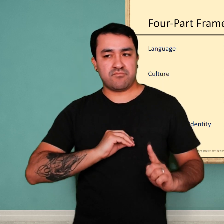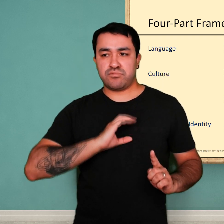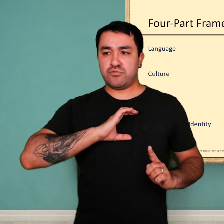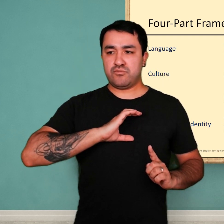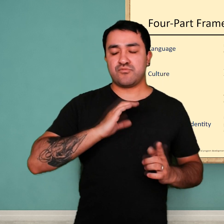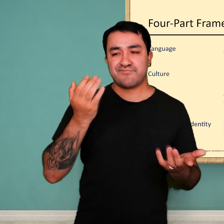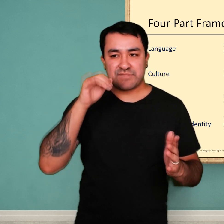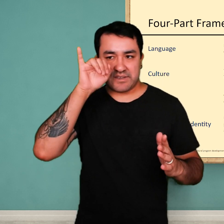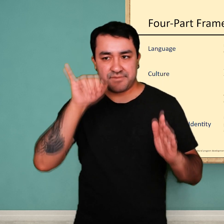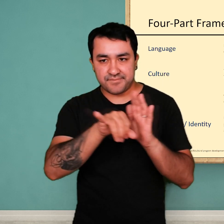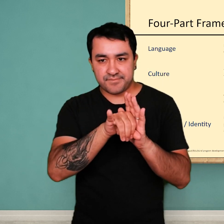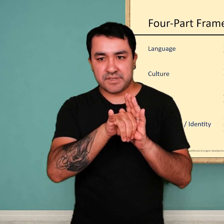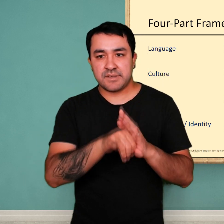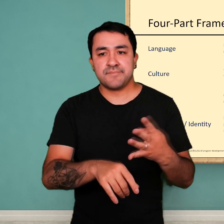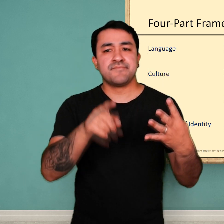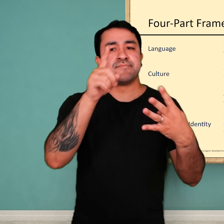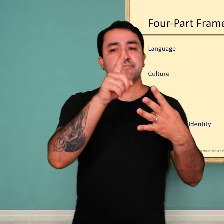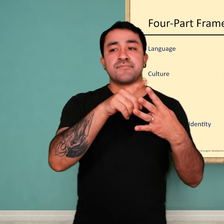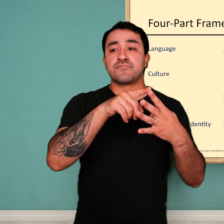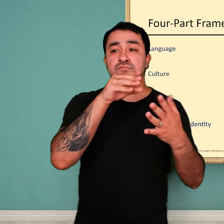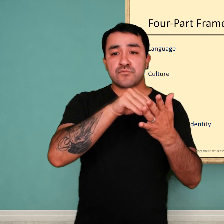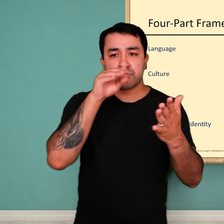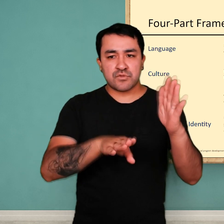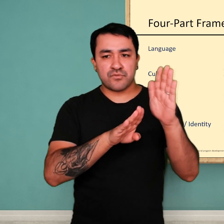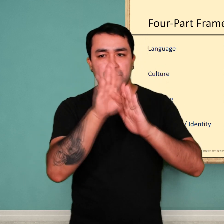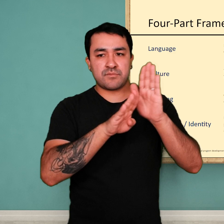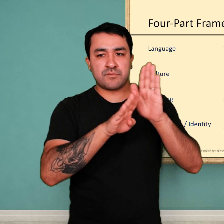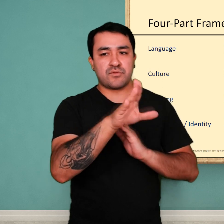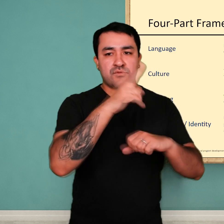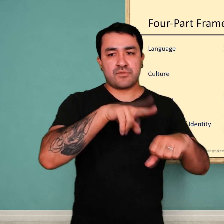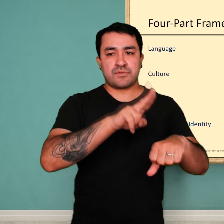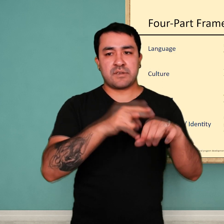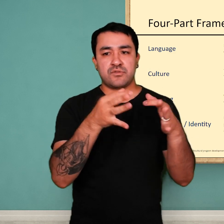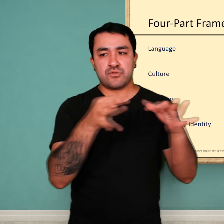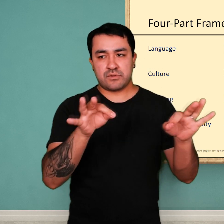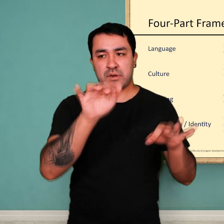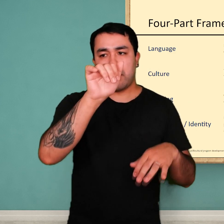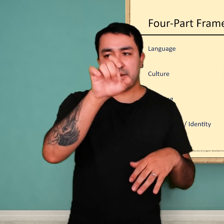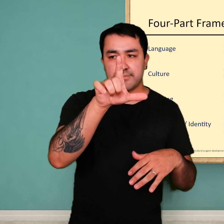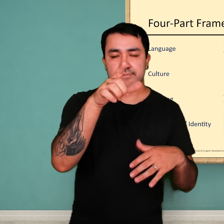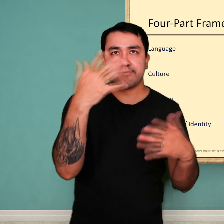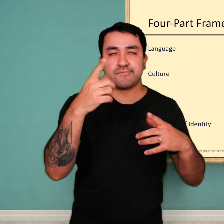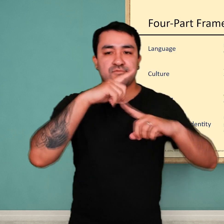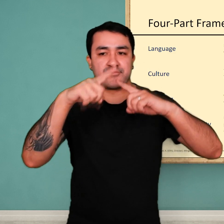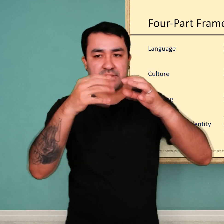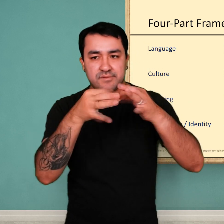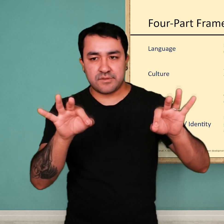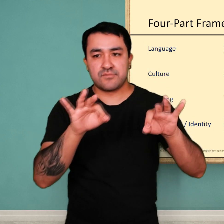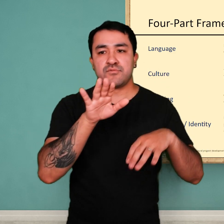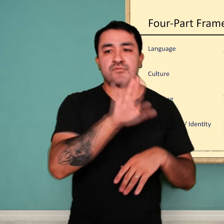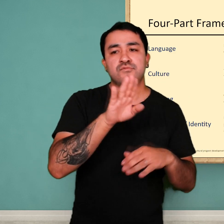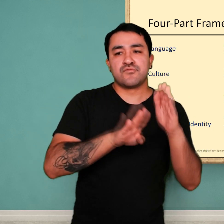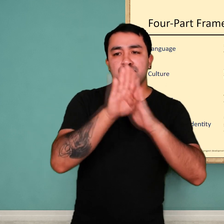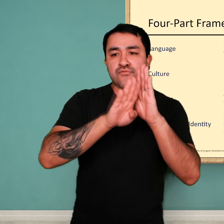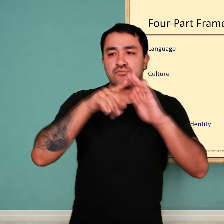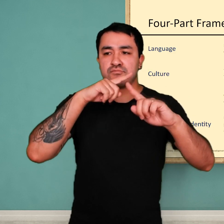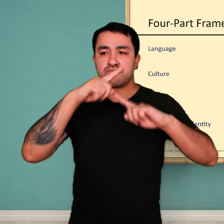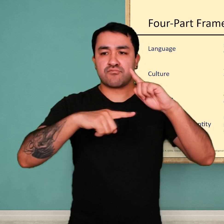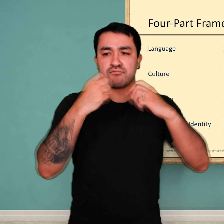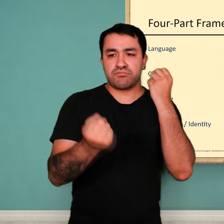self-esteem, or identity. Language is about focusing on American Sign Language so students can develop their skills in their